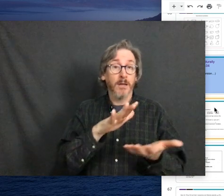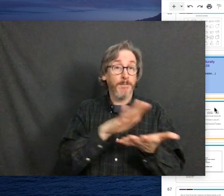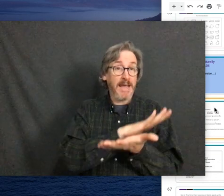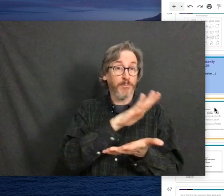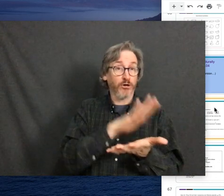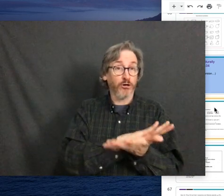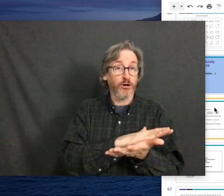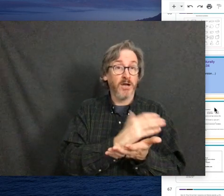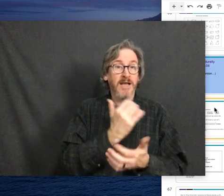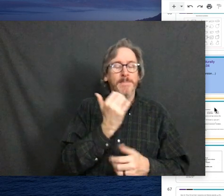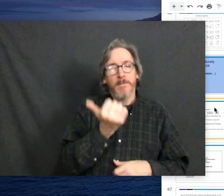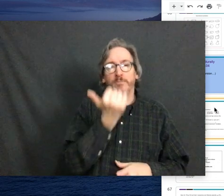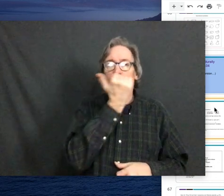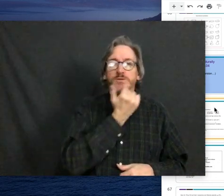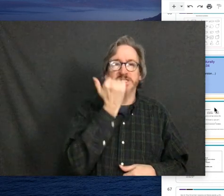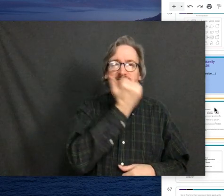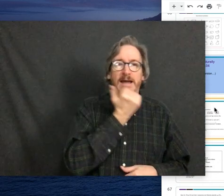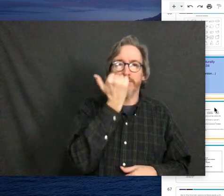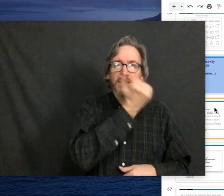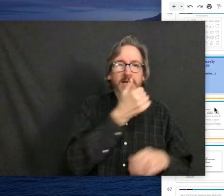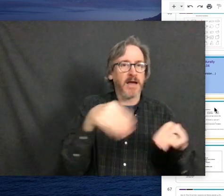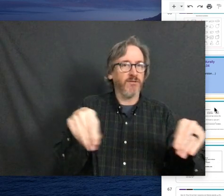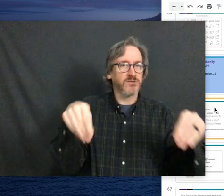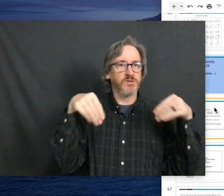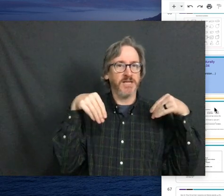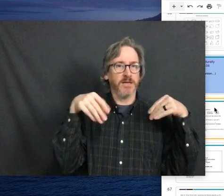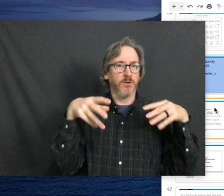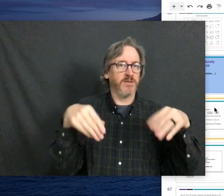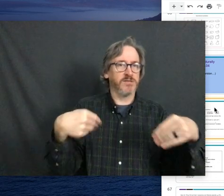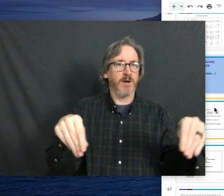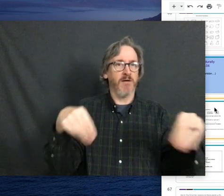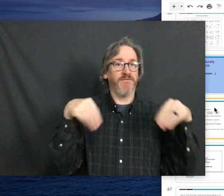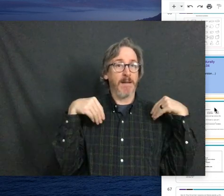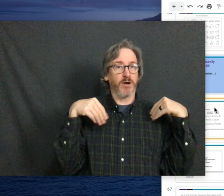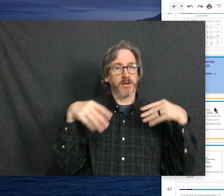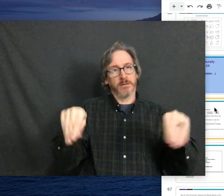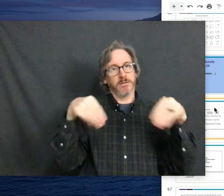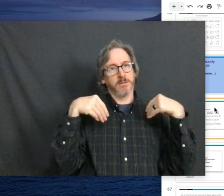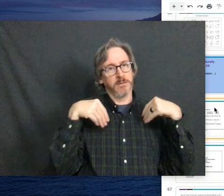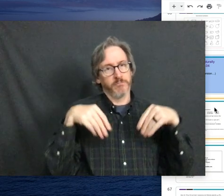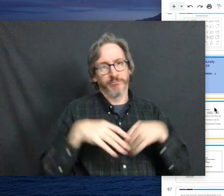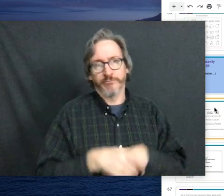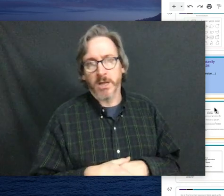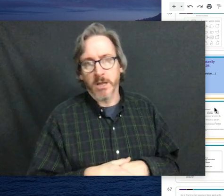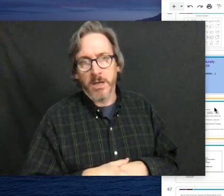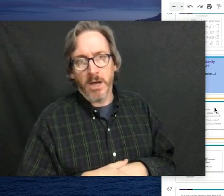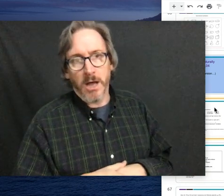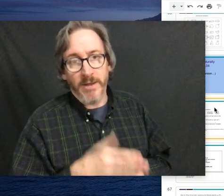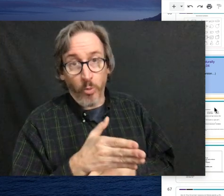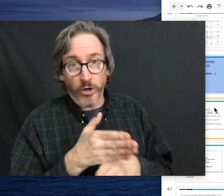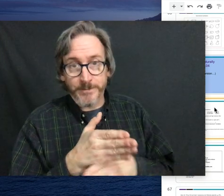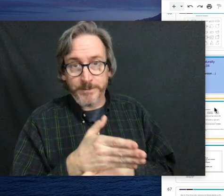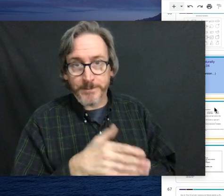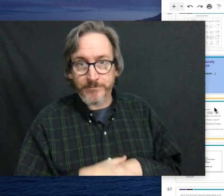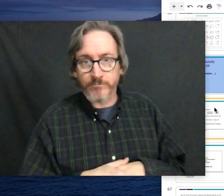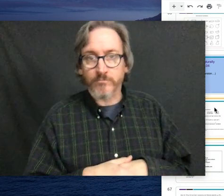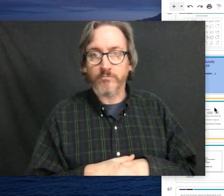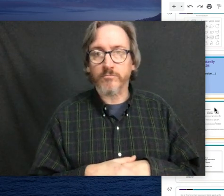metal, paper. Book uses fabric. I've also seen in Northeast Ohio fabric and